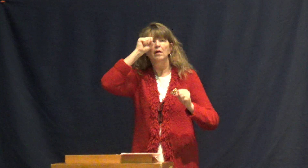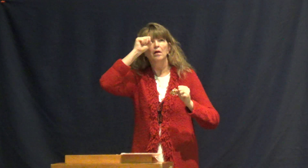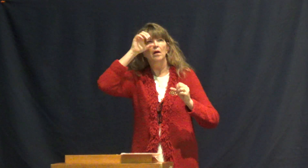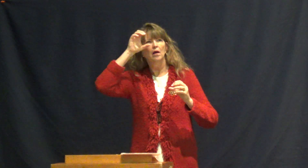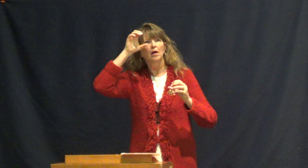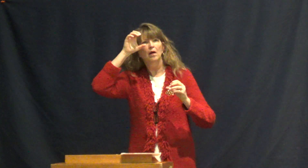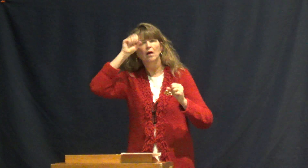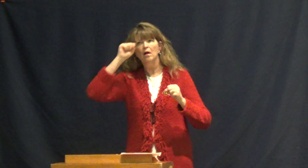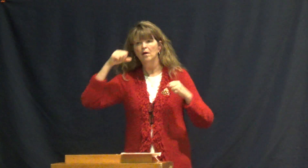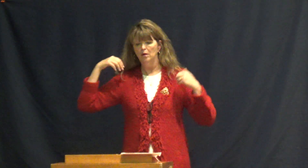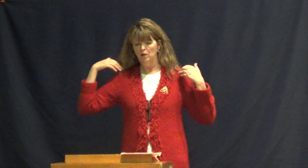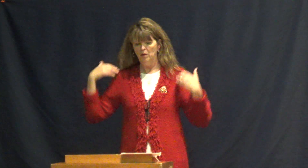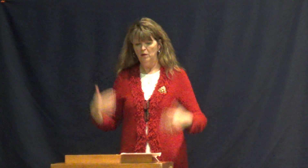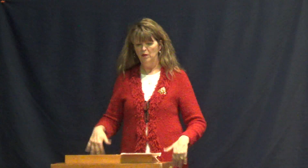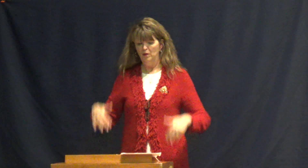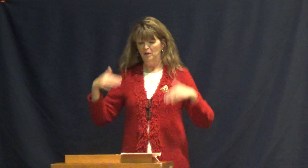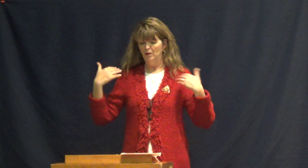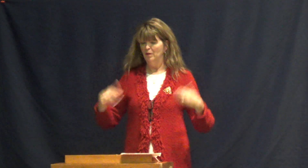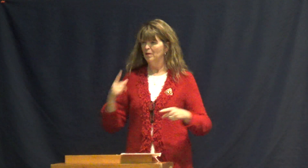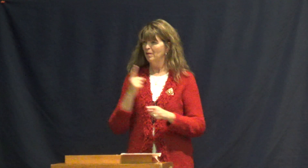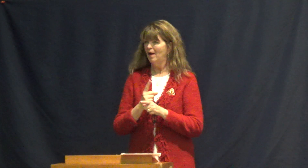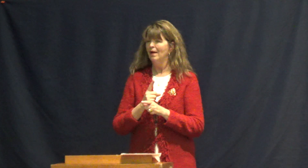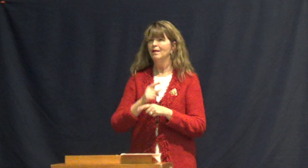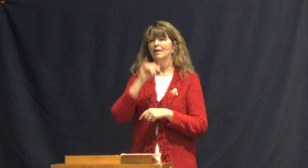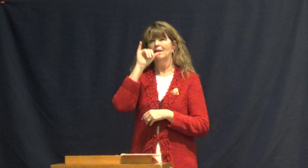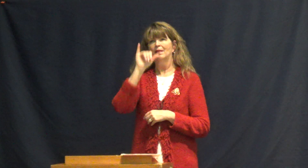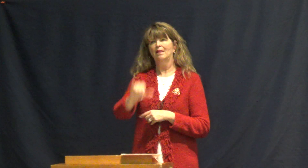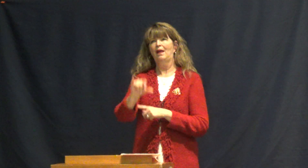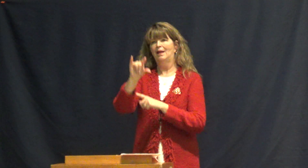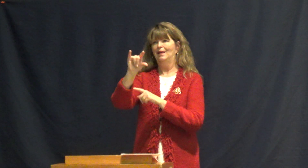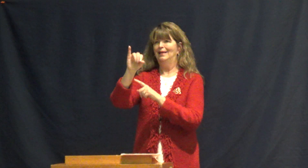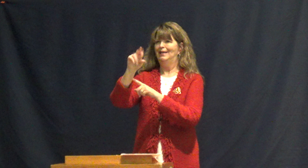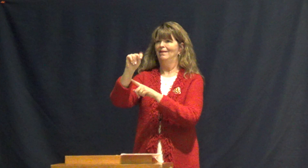wonder, and awe